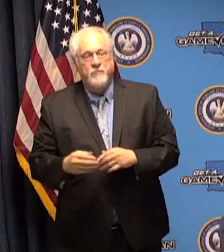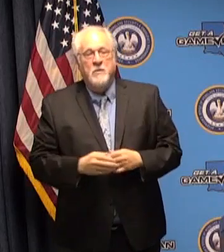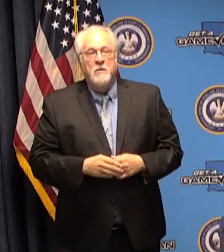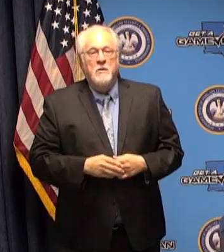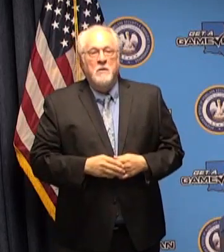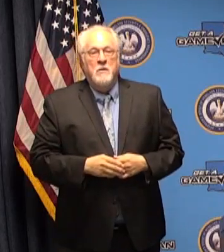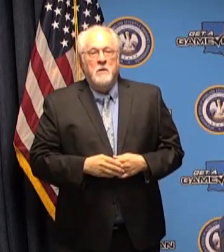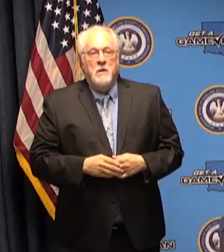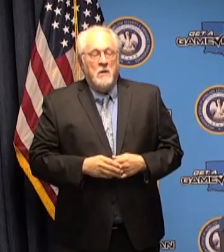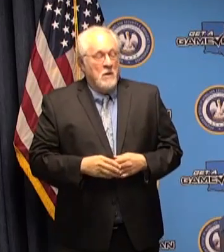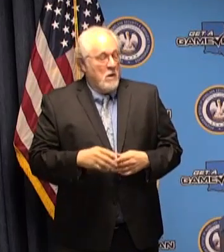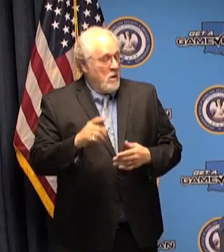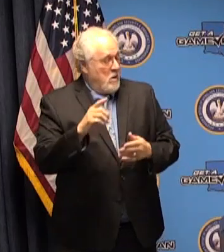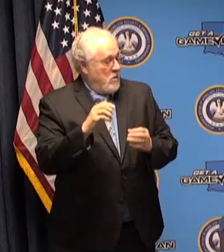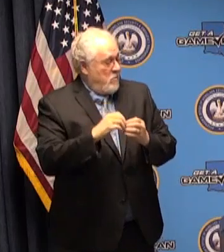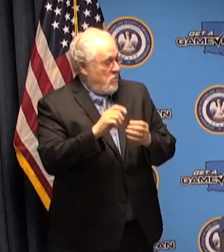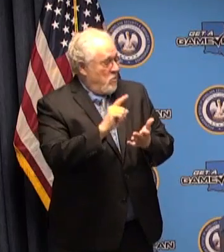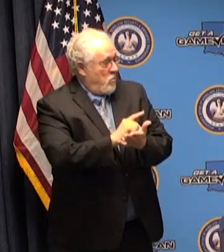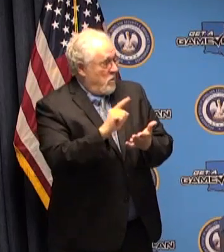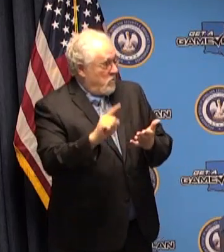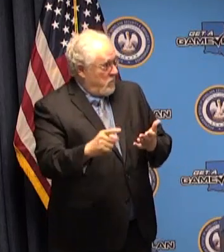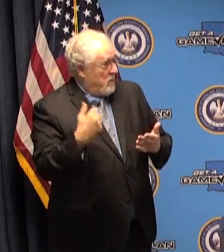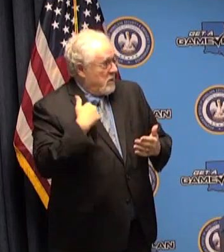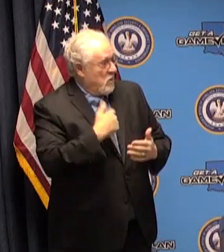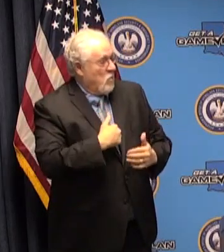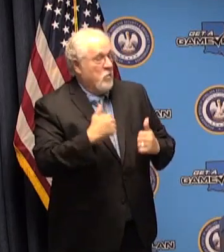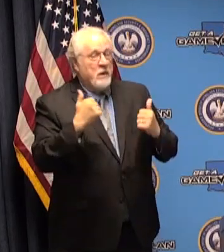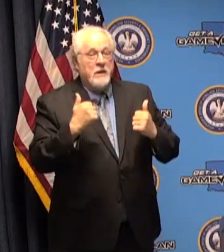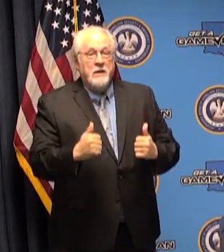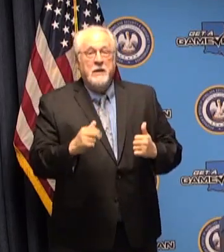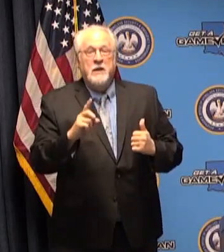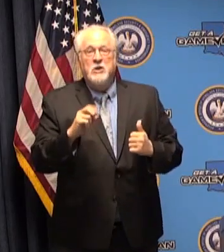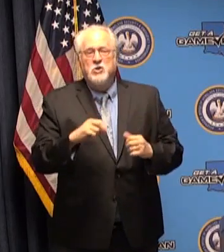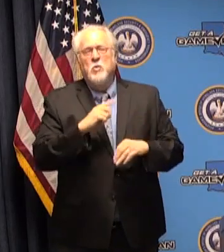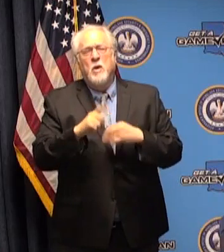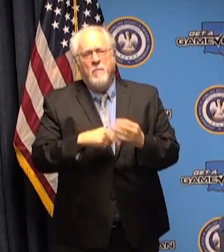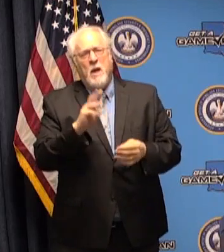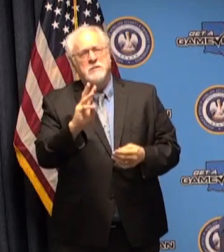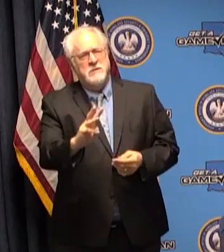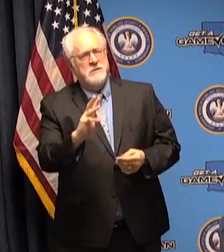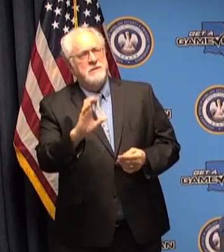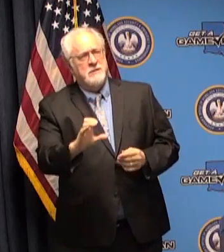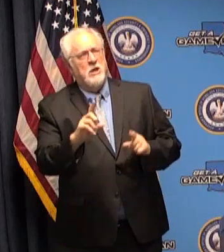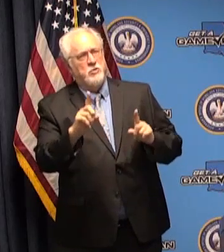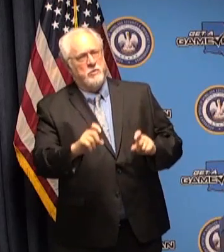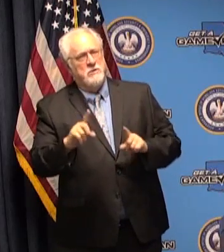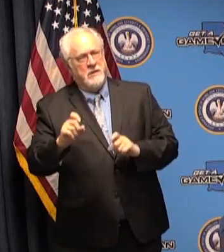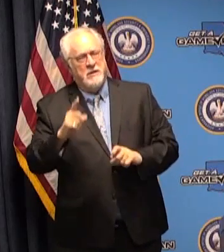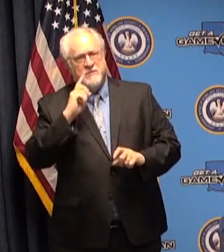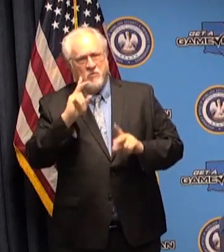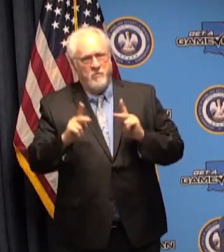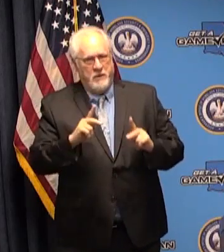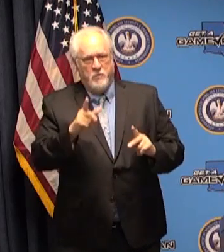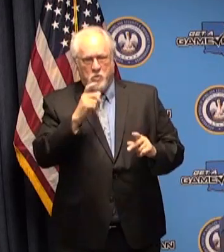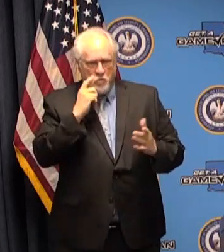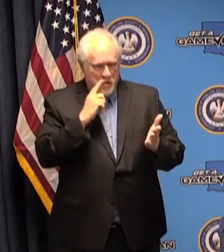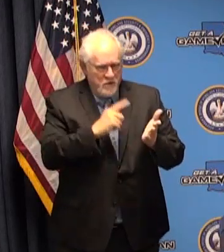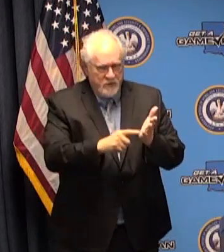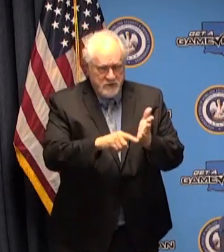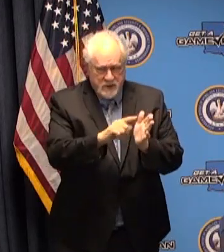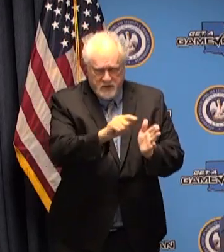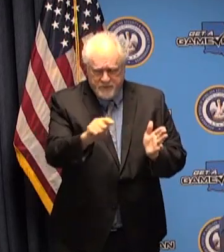than a week at our state lab, we've been able to do about 600 tests for persons under